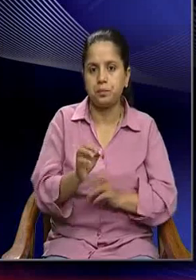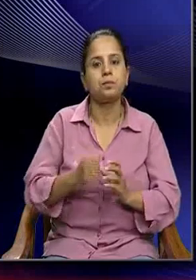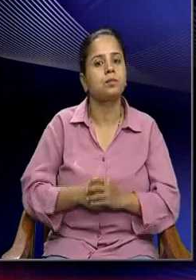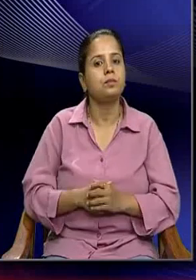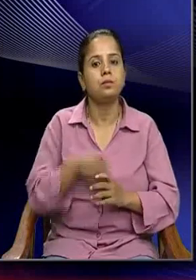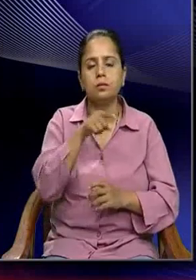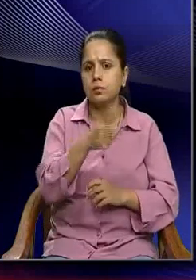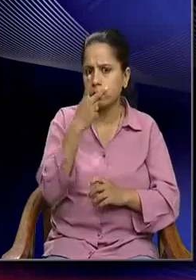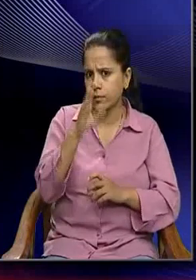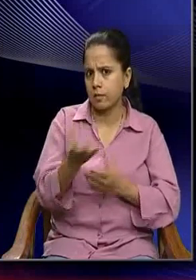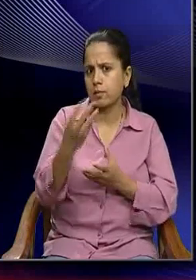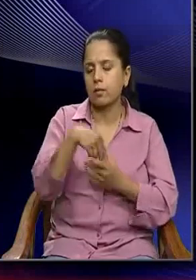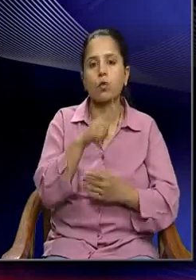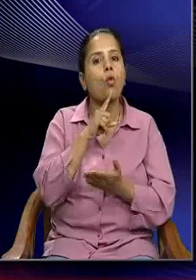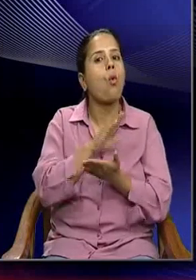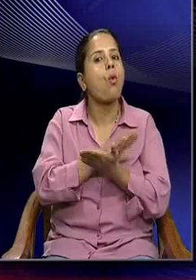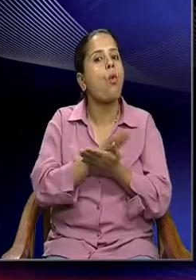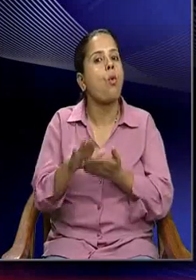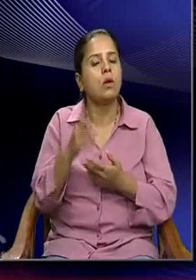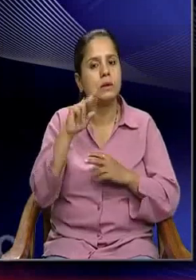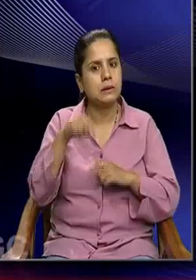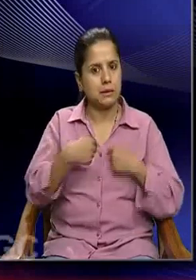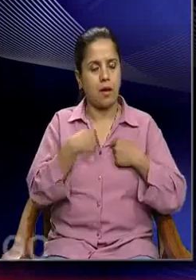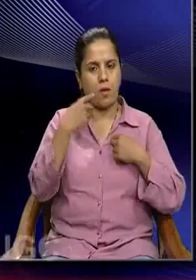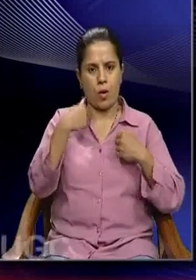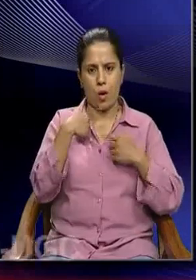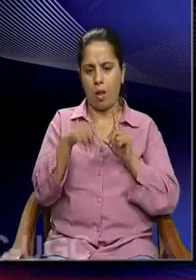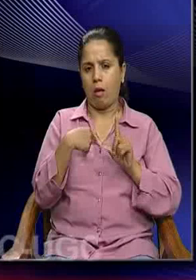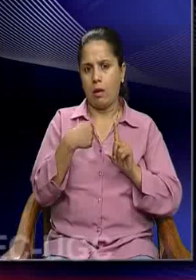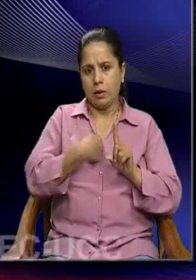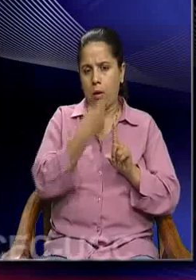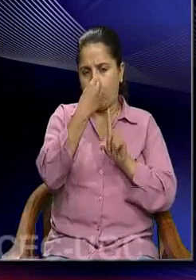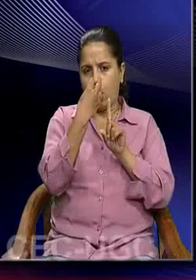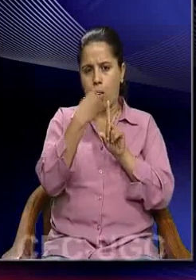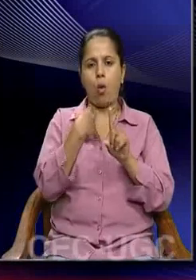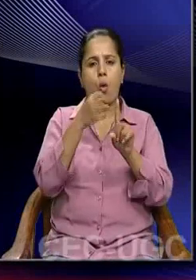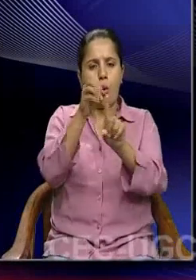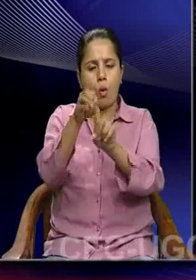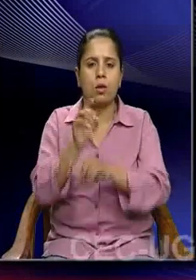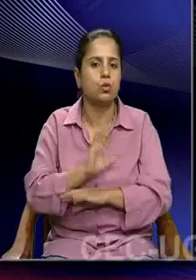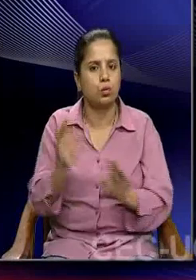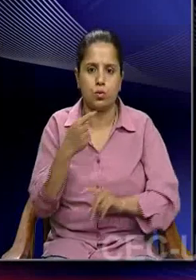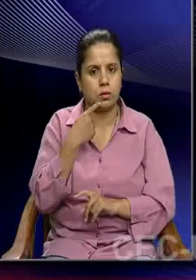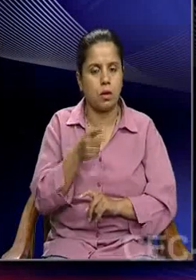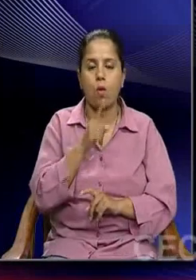It involves being honest with ourselves as well as with the other.